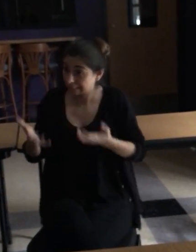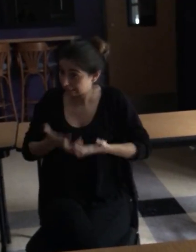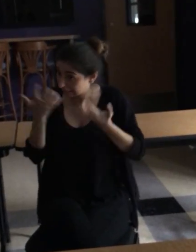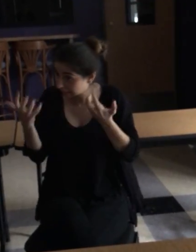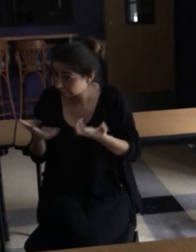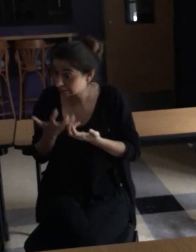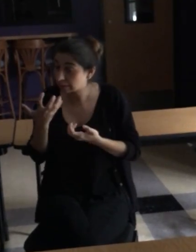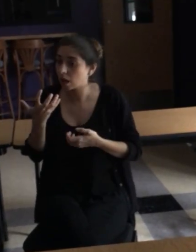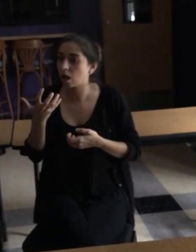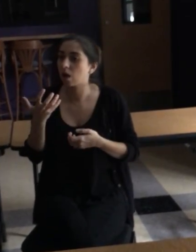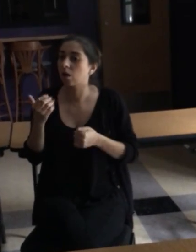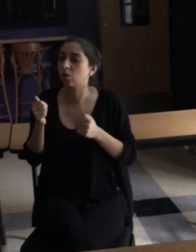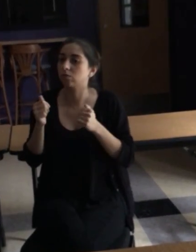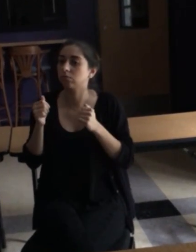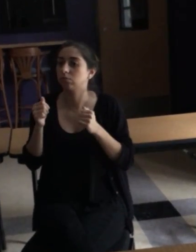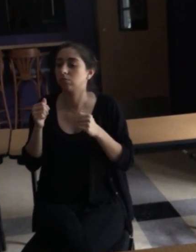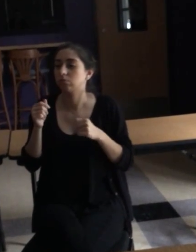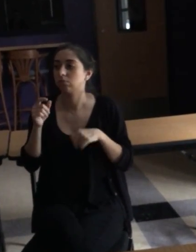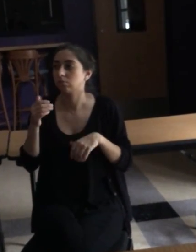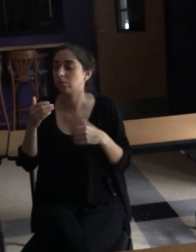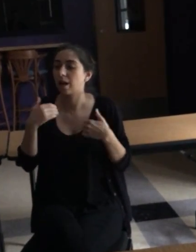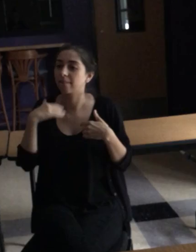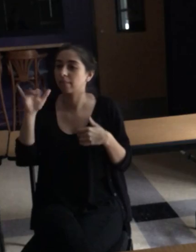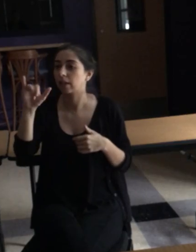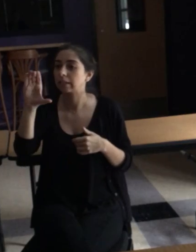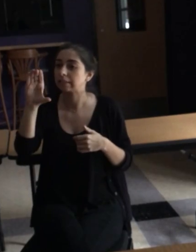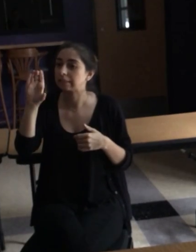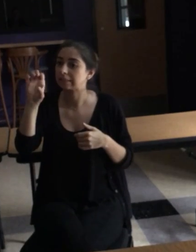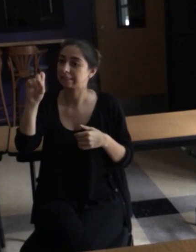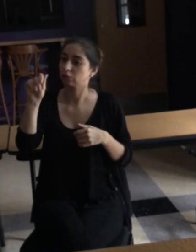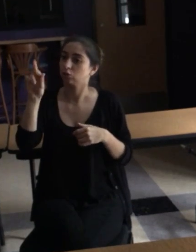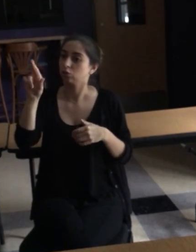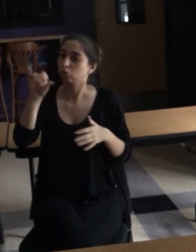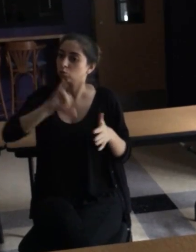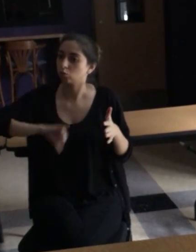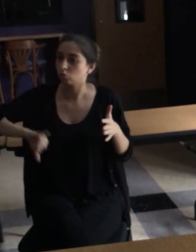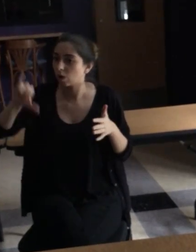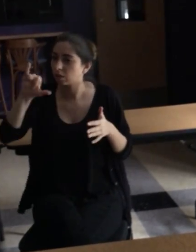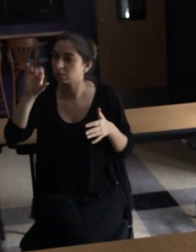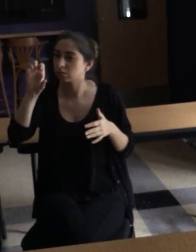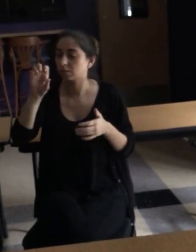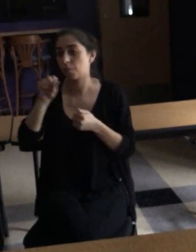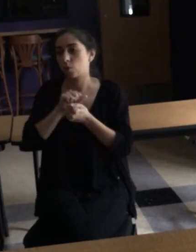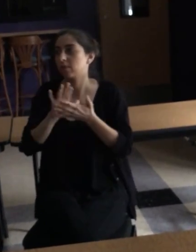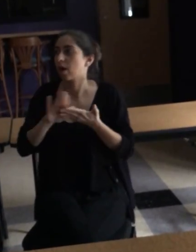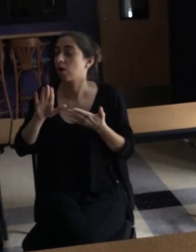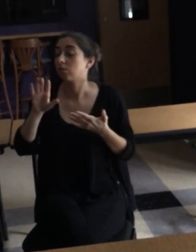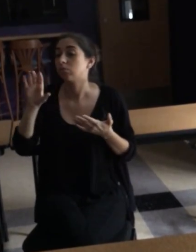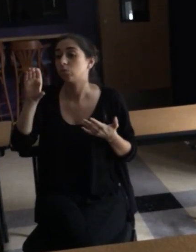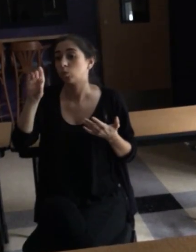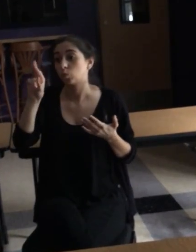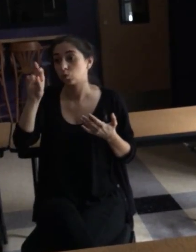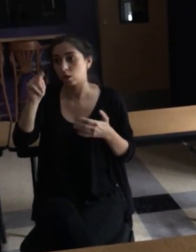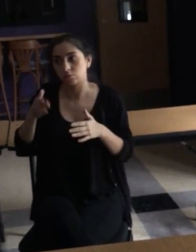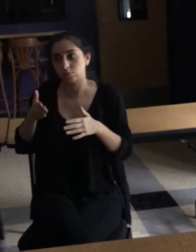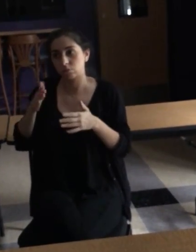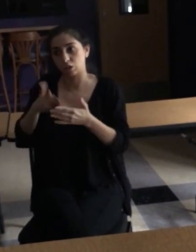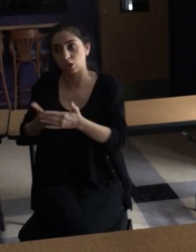with an emulsified dressing, like a Caesar dressing. The croutons are sauteed. You cut them into